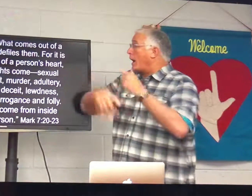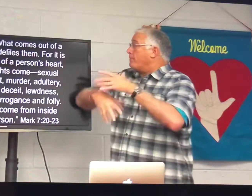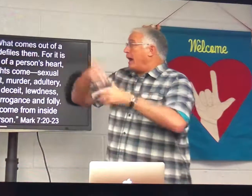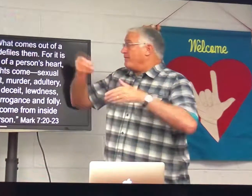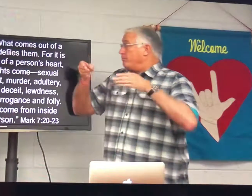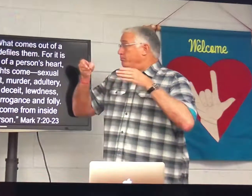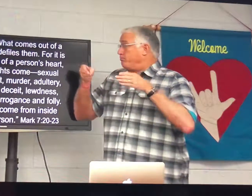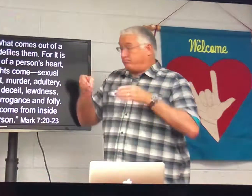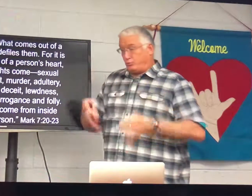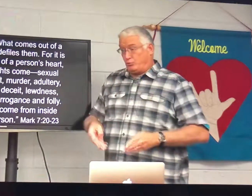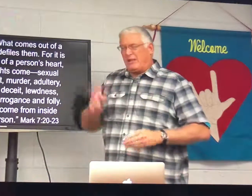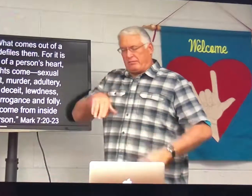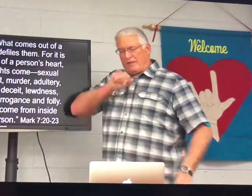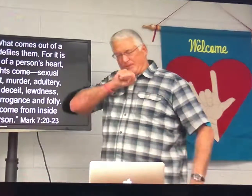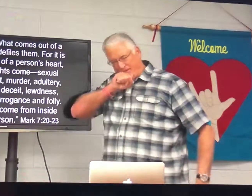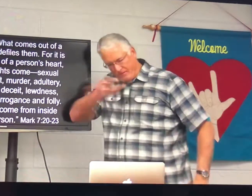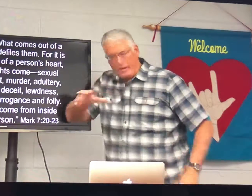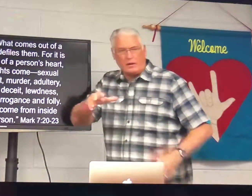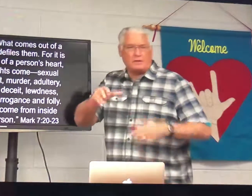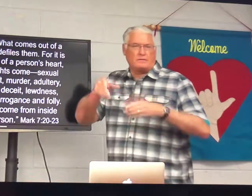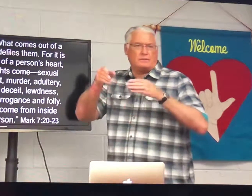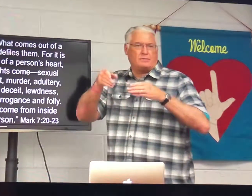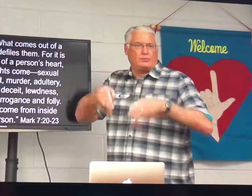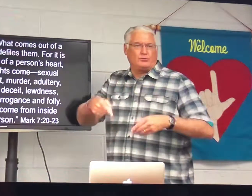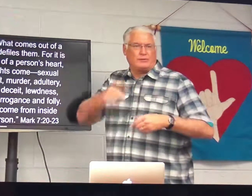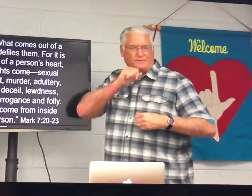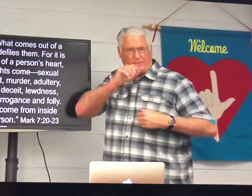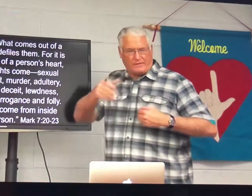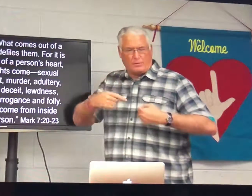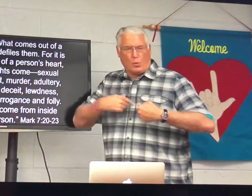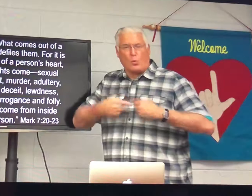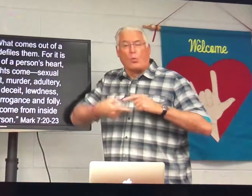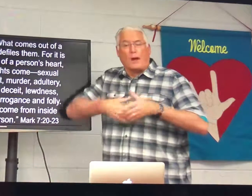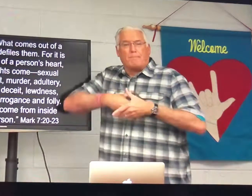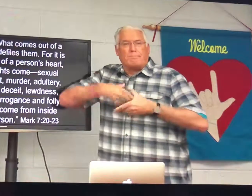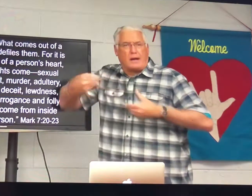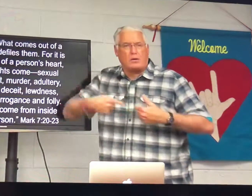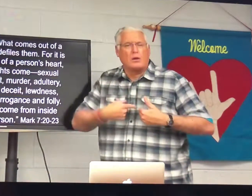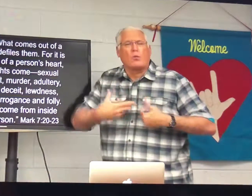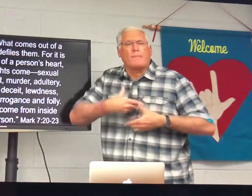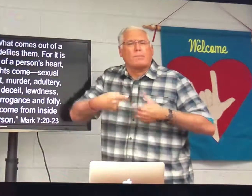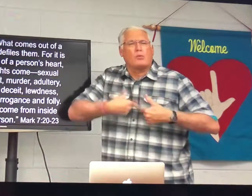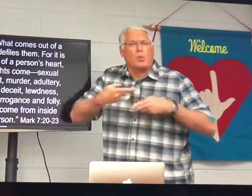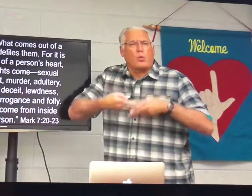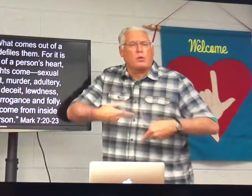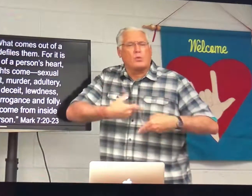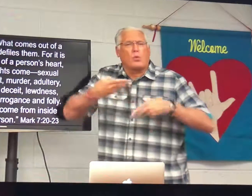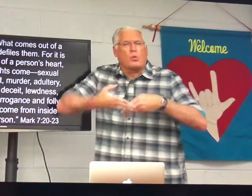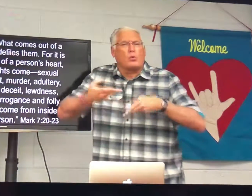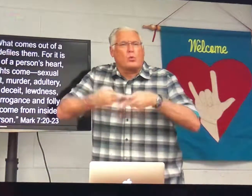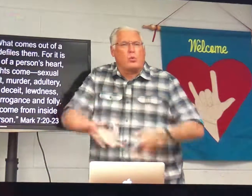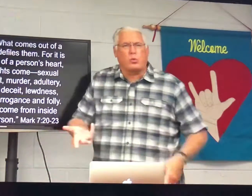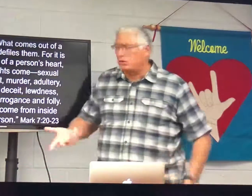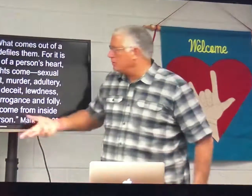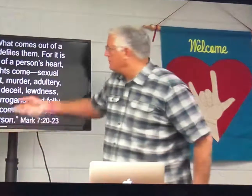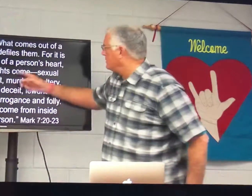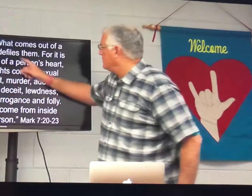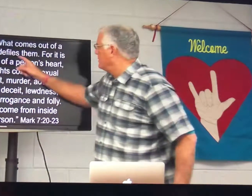So it's a 1-2 count. And Davis has struck out 122 times this year.